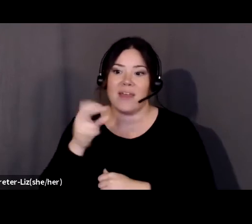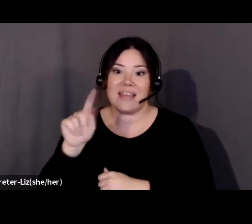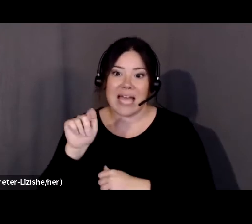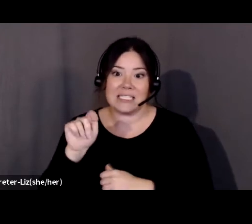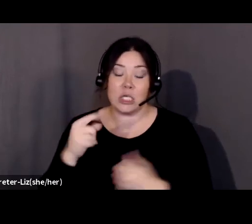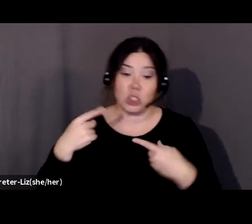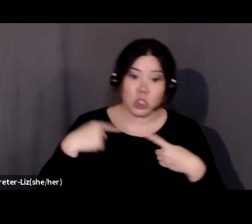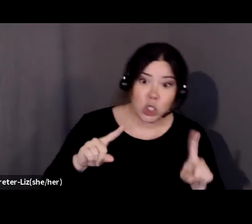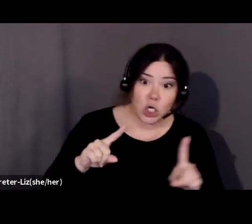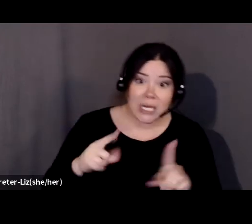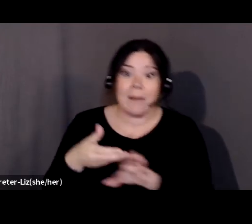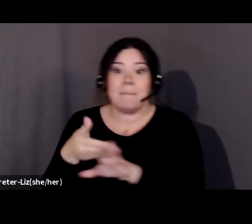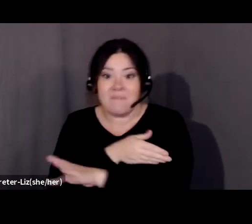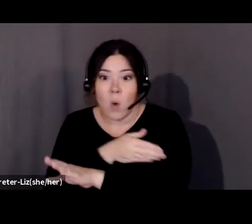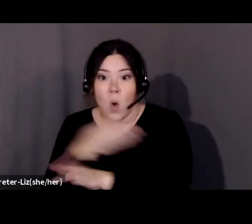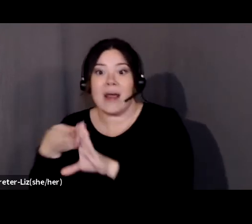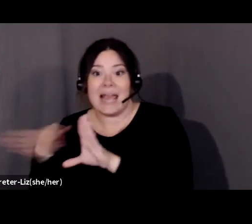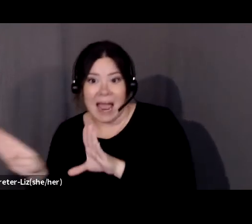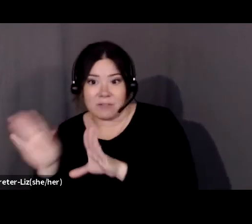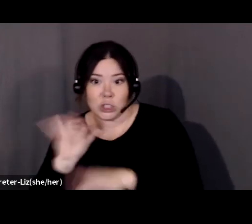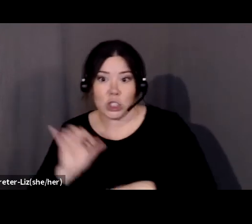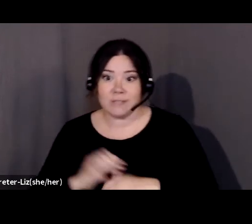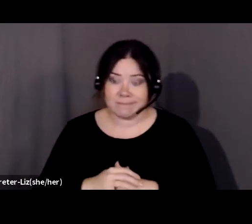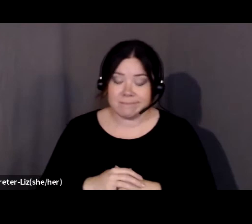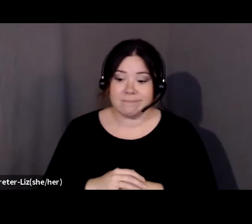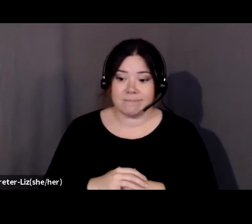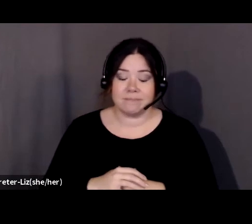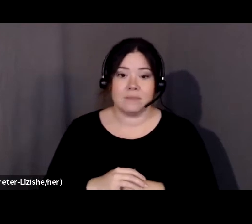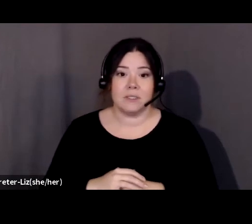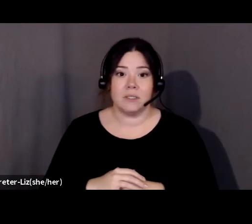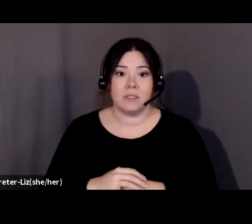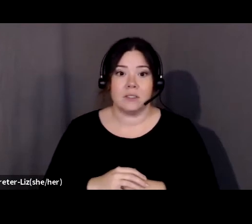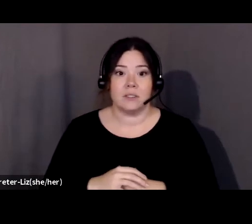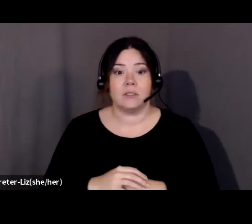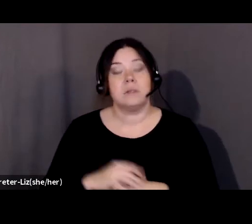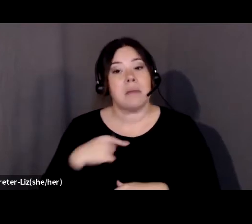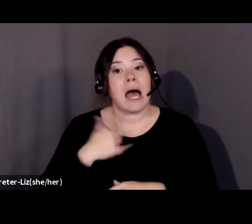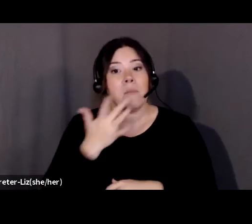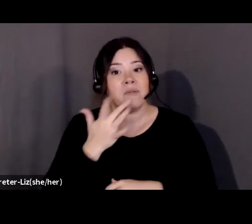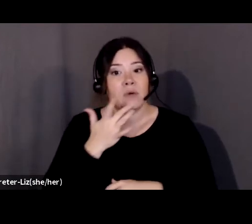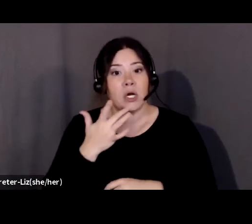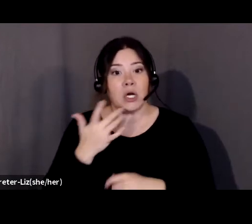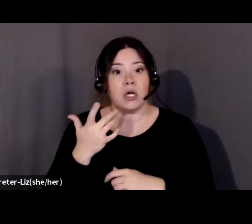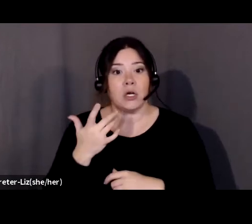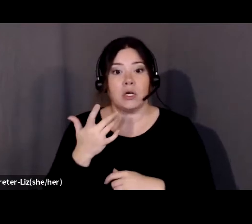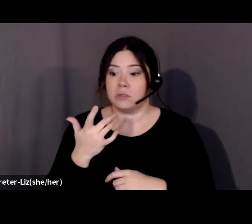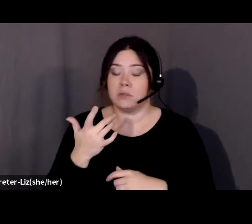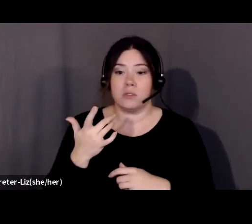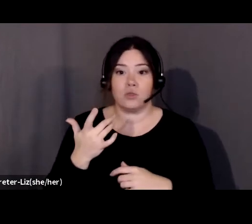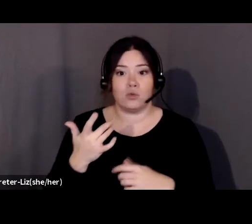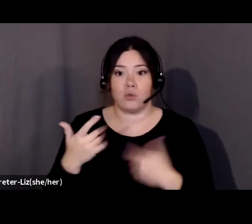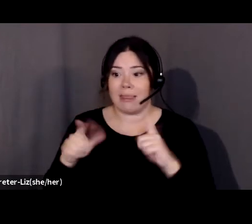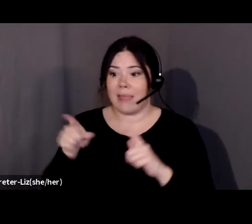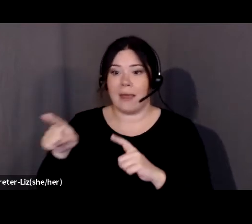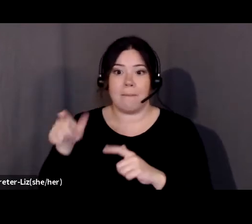before, and after. So I like to give guests the option to listen to episodes before they